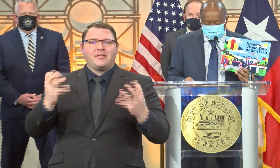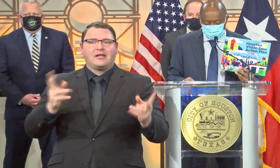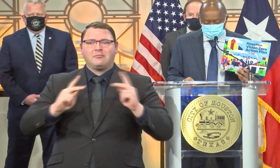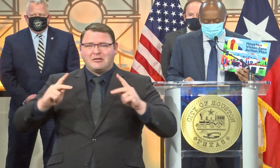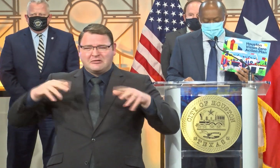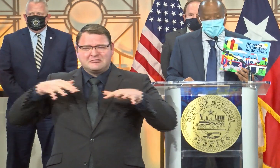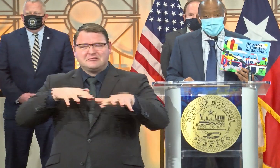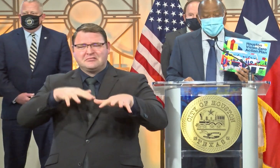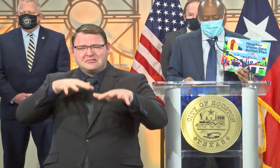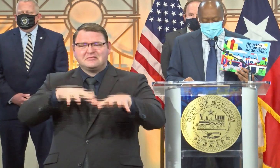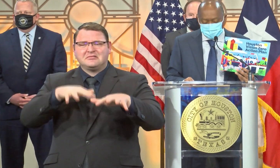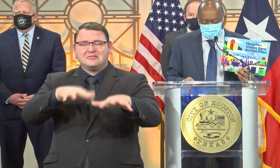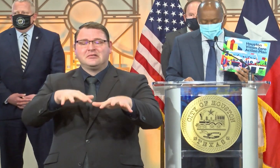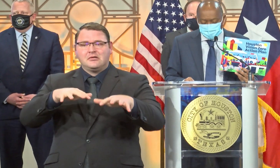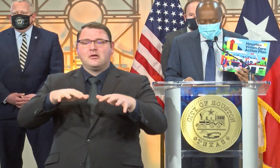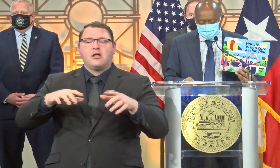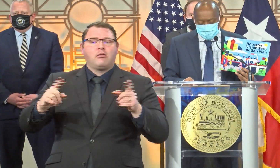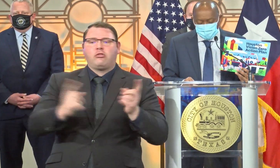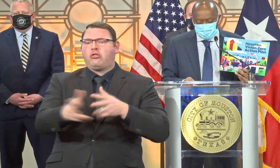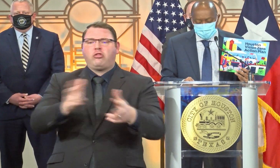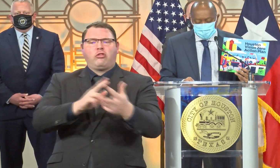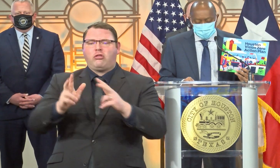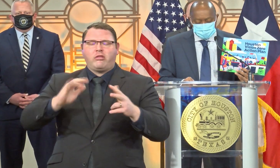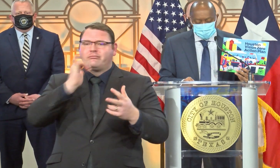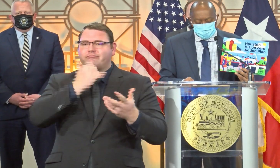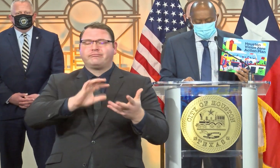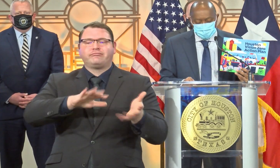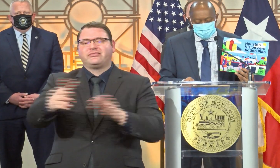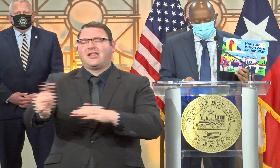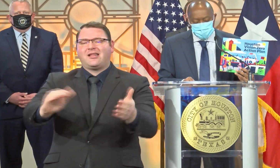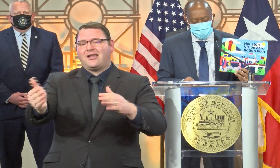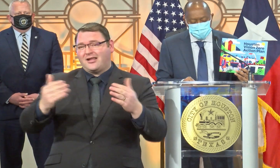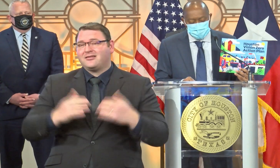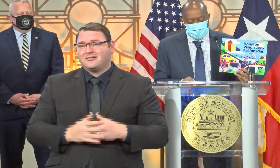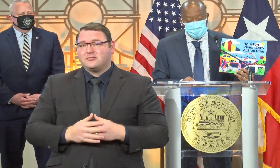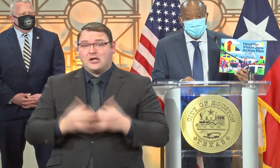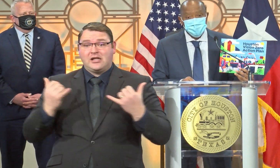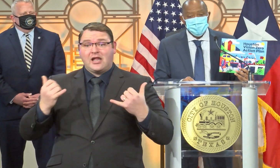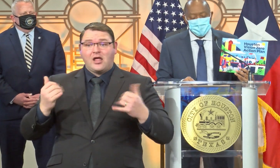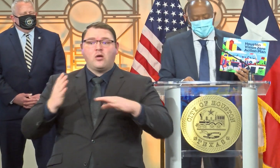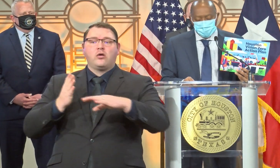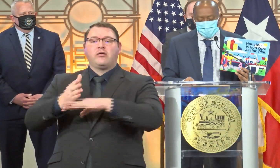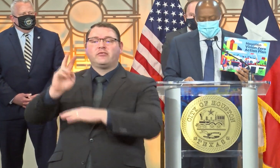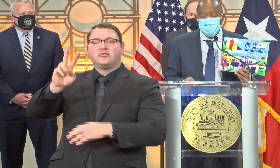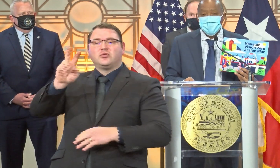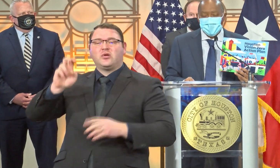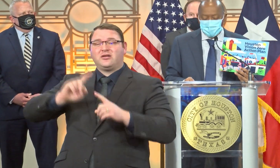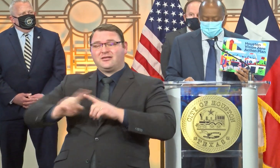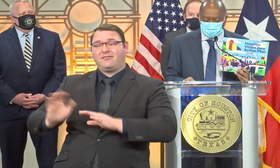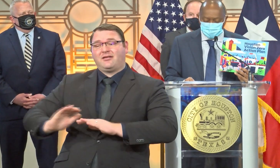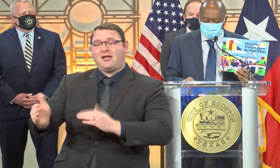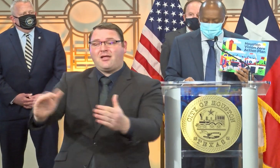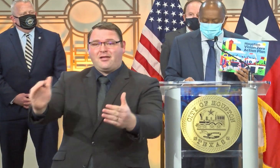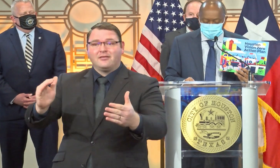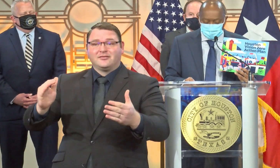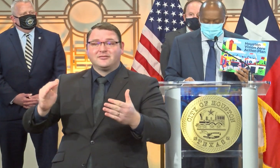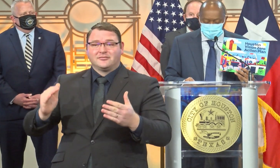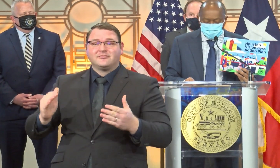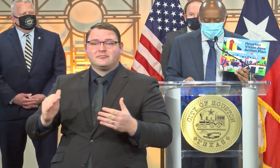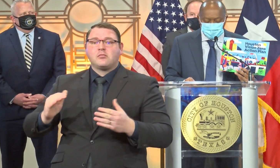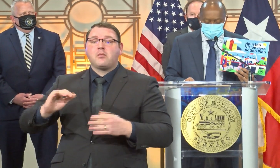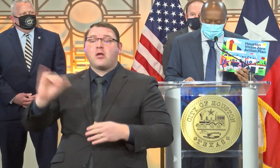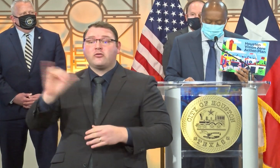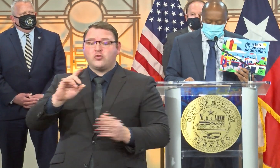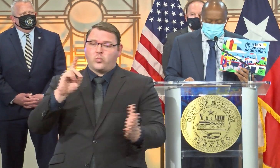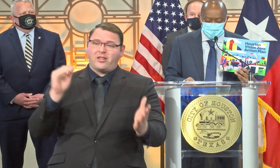serious injuries. Today, traveling on our roads results in over 200 deaths and 1,000 serious